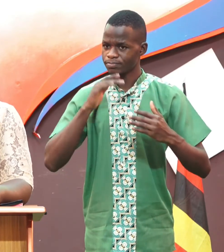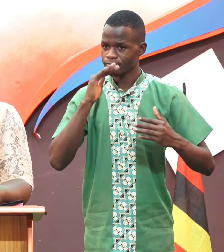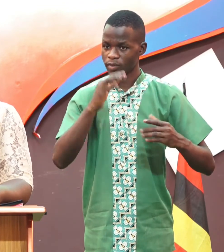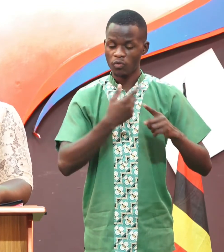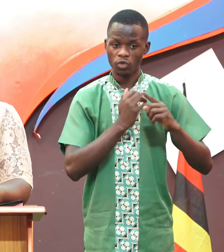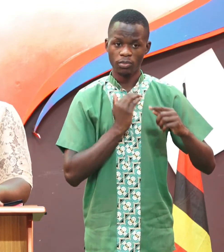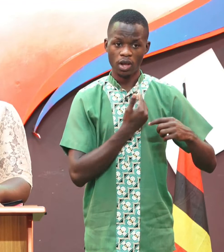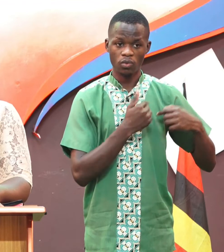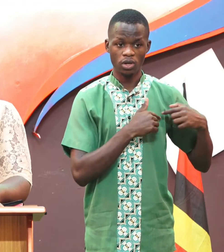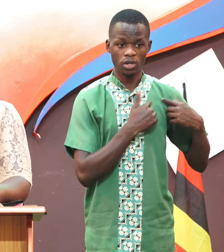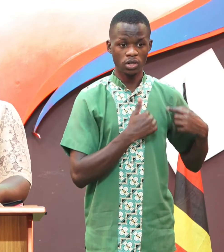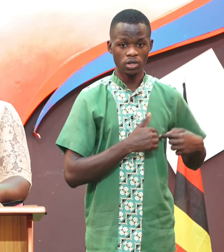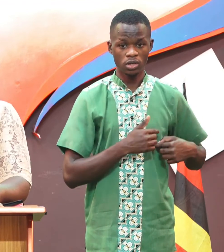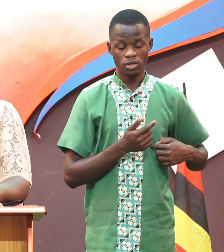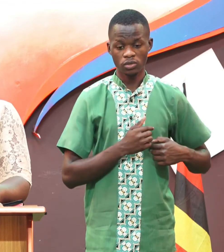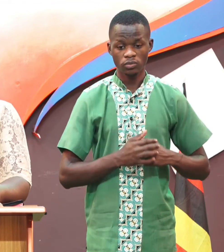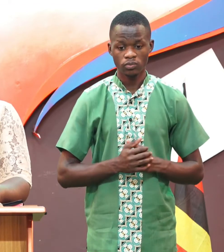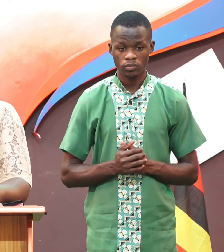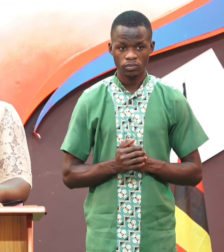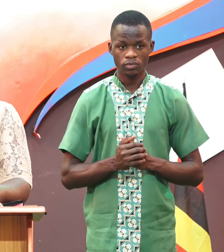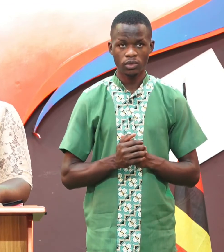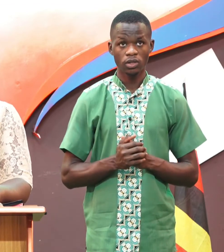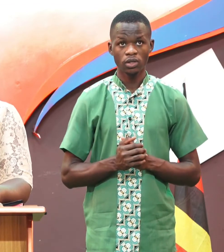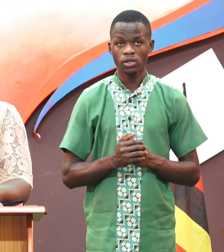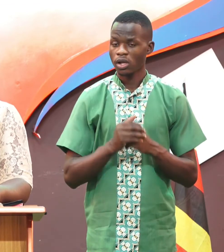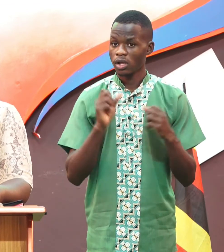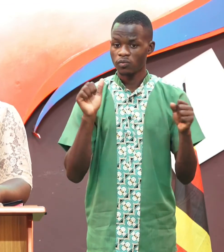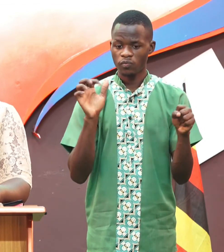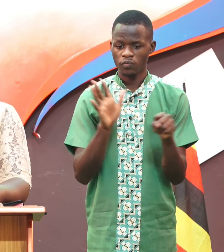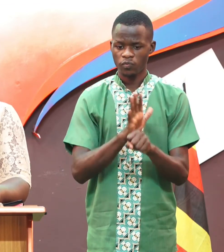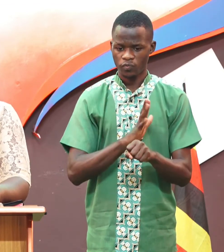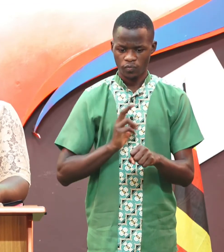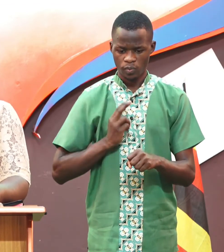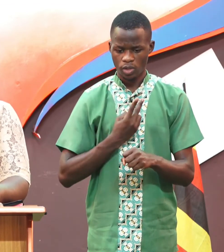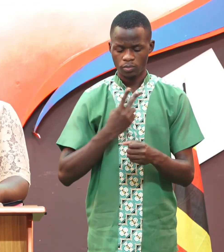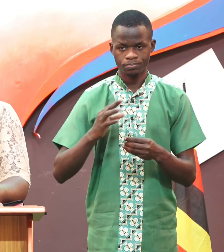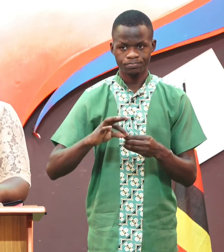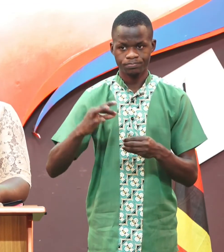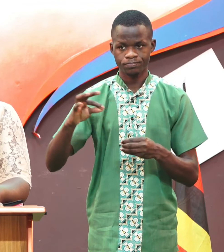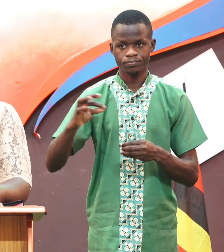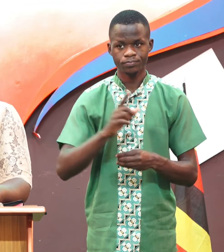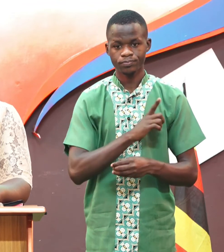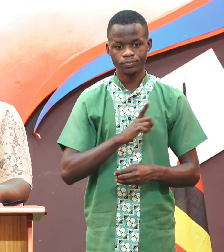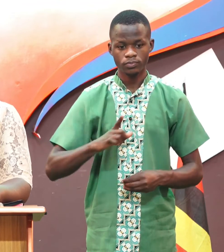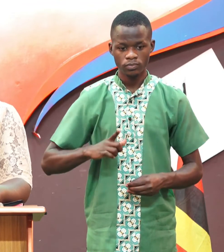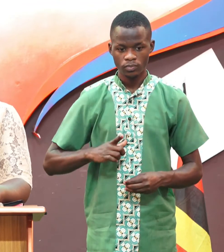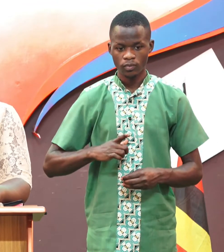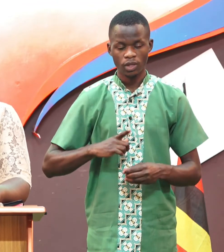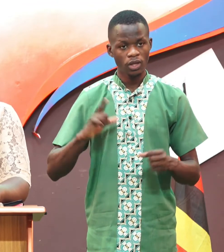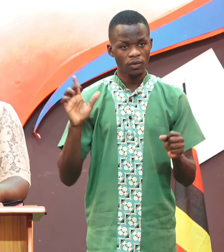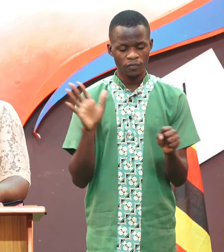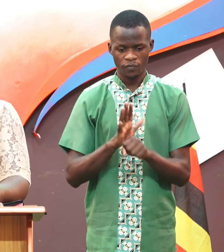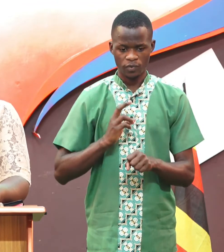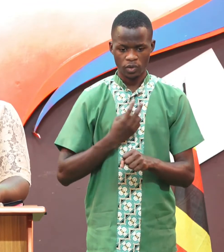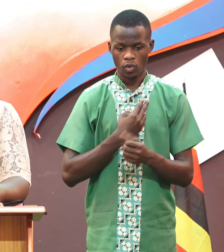we speak out, first of all, the things that are going to get out of our hearts. Tujuze n'omwoyo w'omukama. Fill us with your spirit. Tujuze n'omwoyo w'omutukuvu. Fill